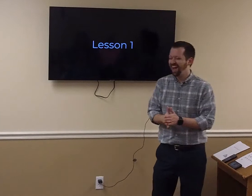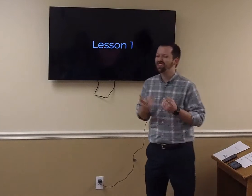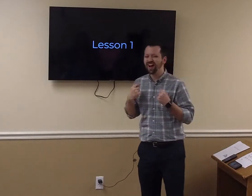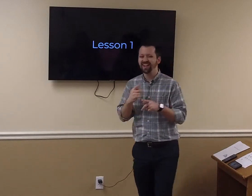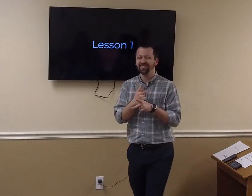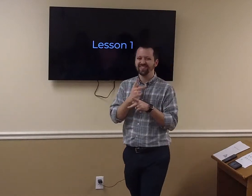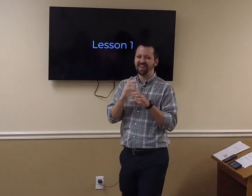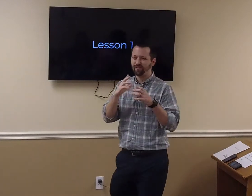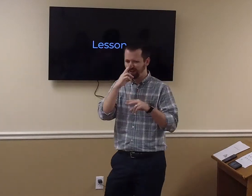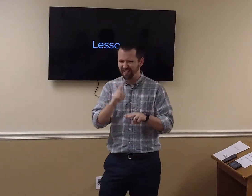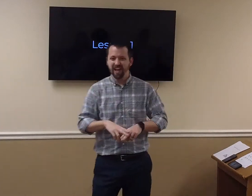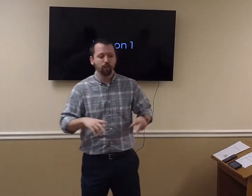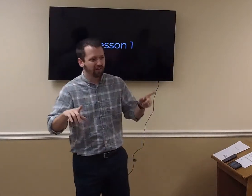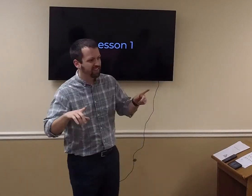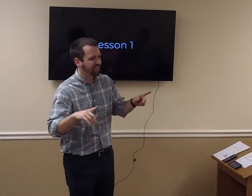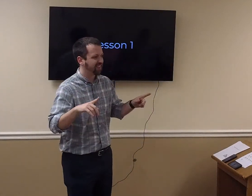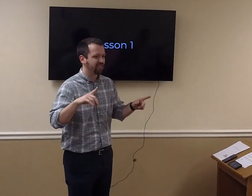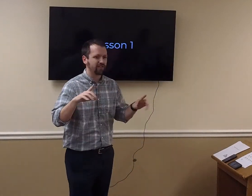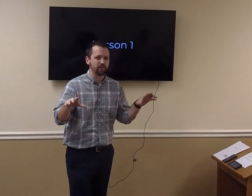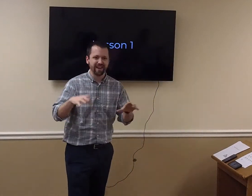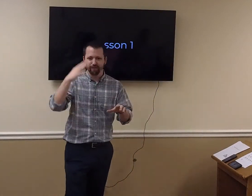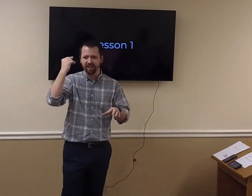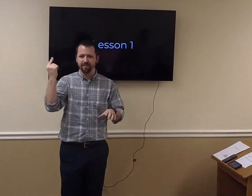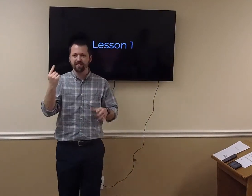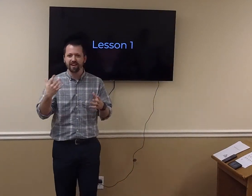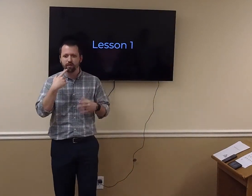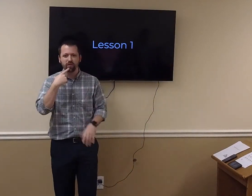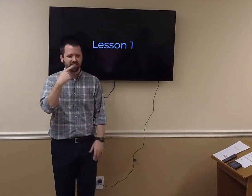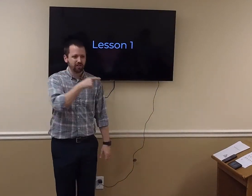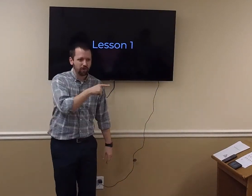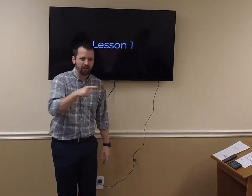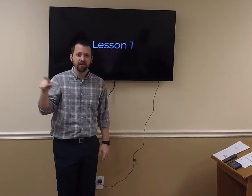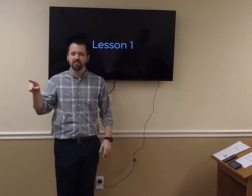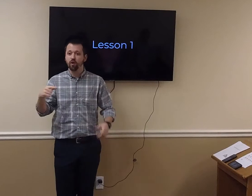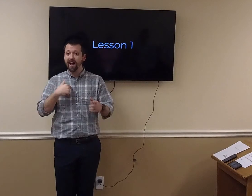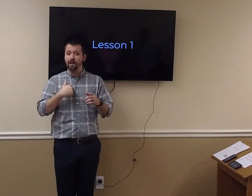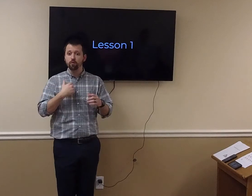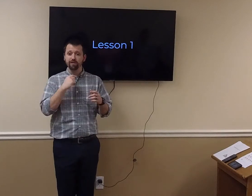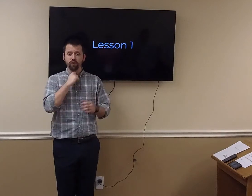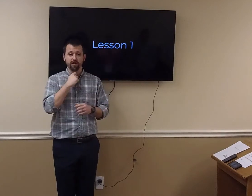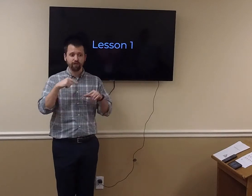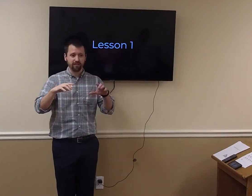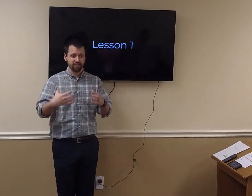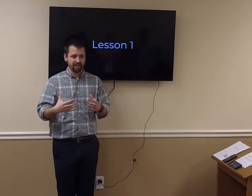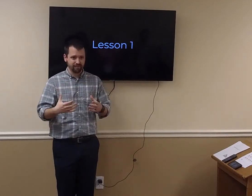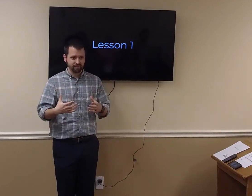I try to keep this class fun. I will say this, because as I was doing that, I forgot something that I do want to tell you all. So, I will be voice off for this class.